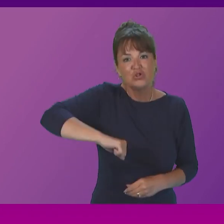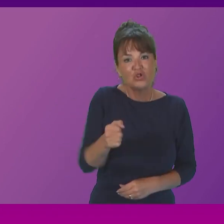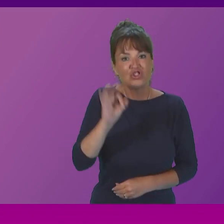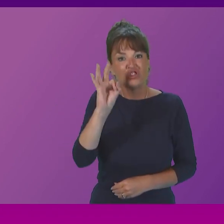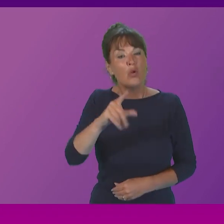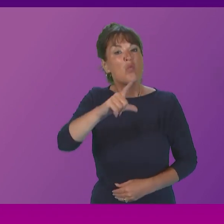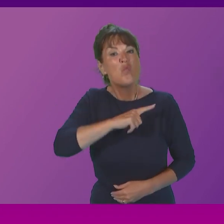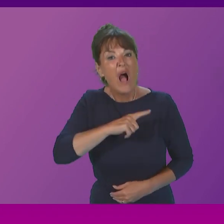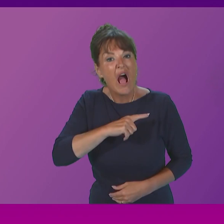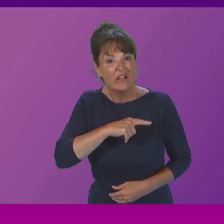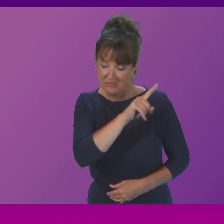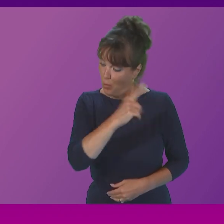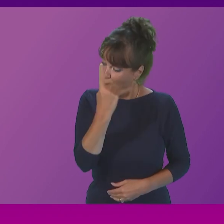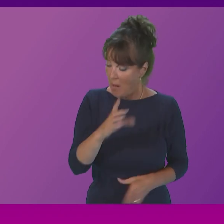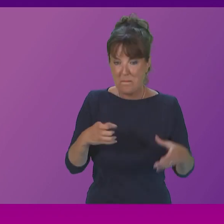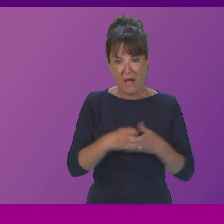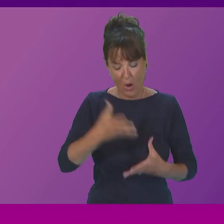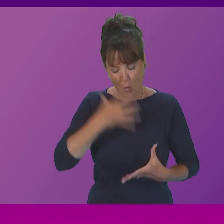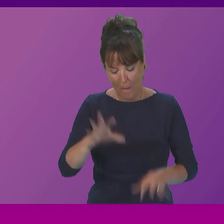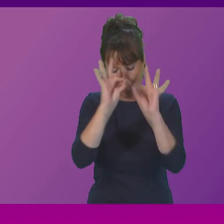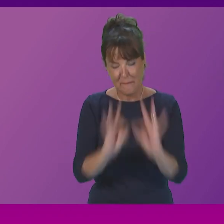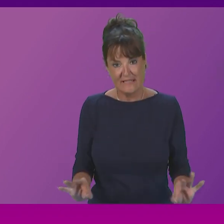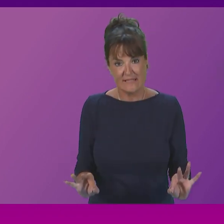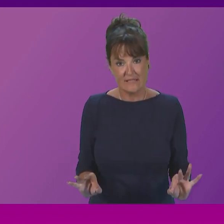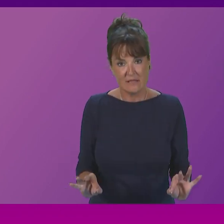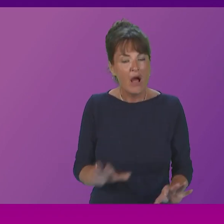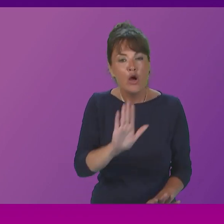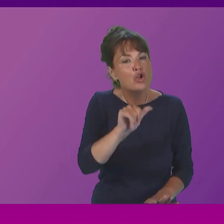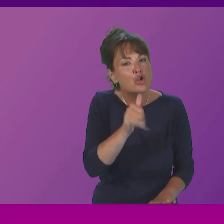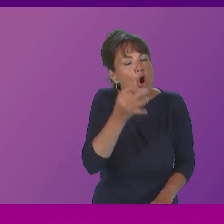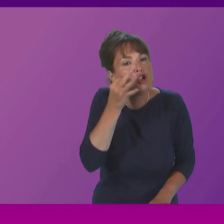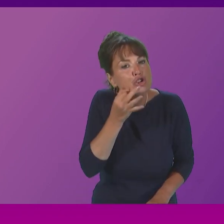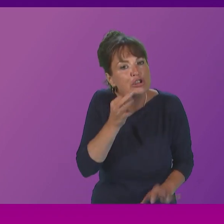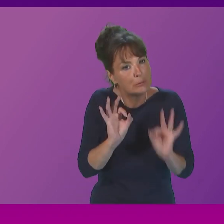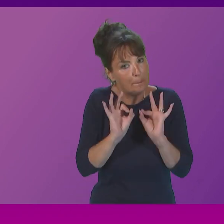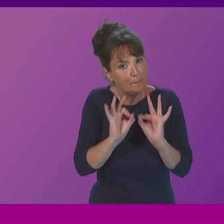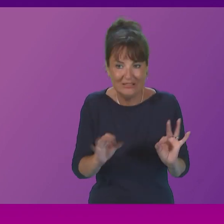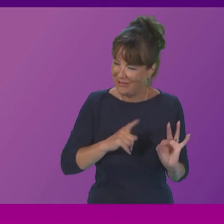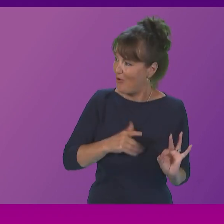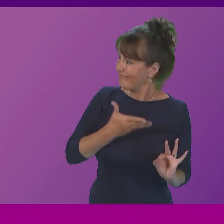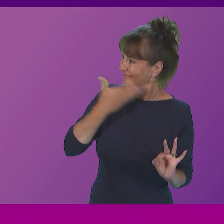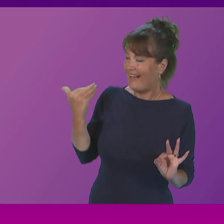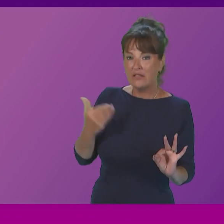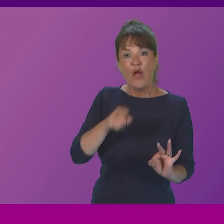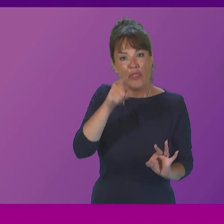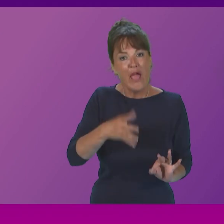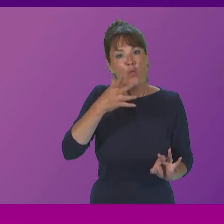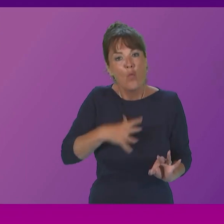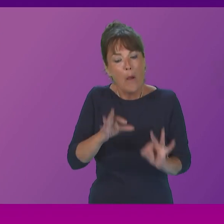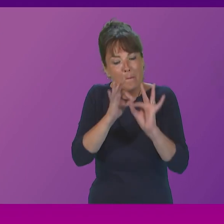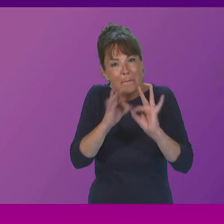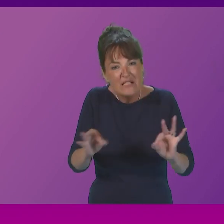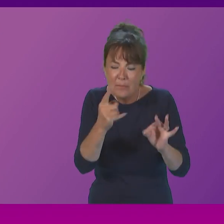party standing resolutely for peace. And not just peace because peace was nice, but actively building and making peace in different